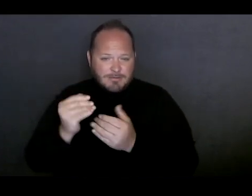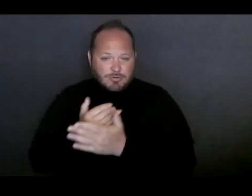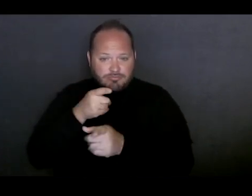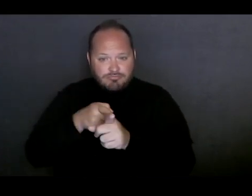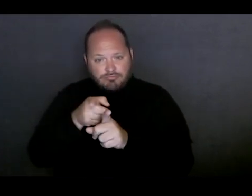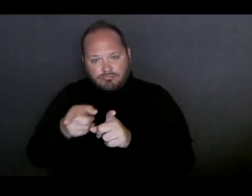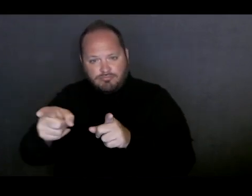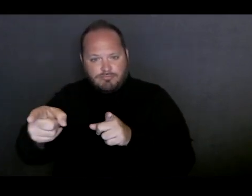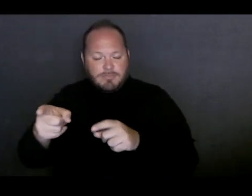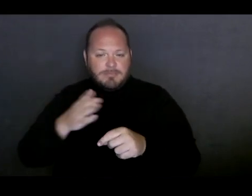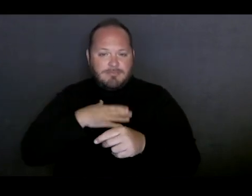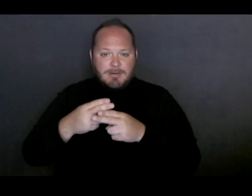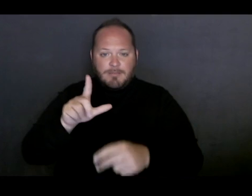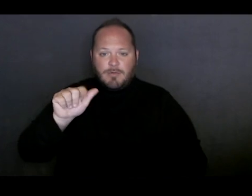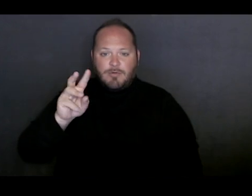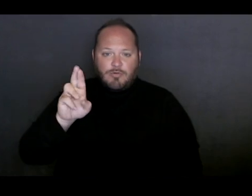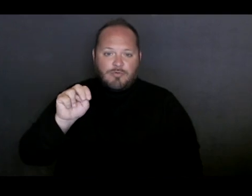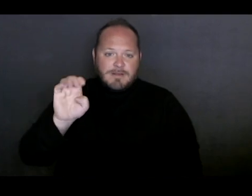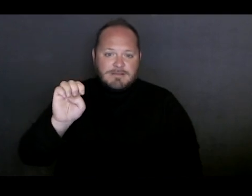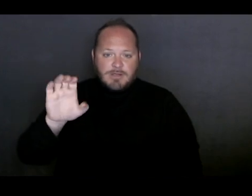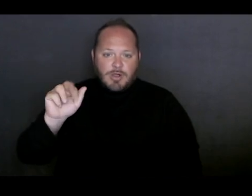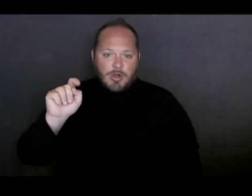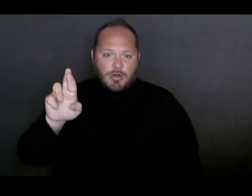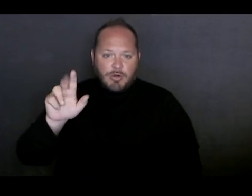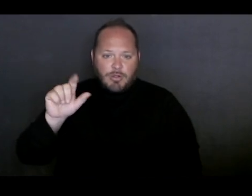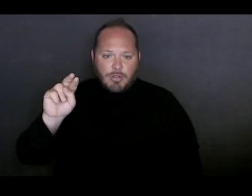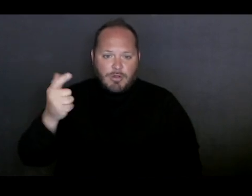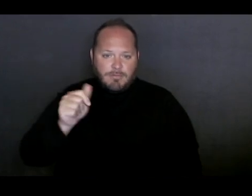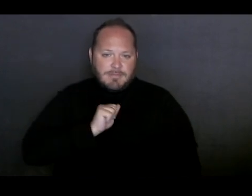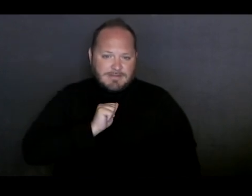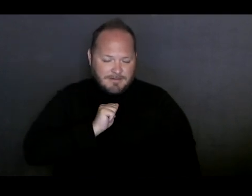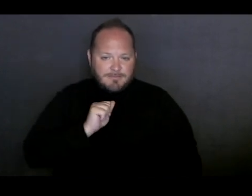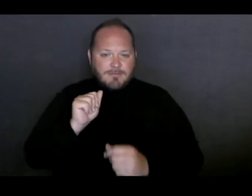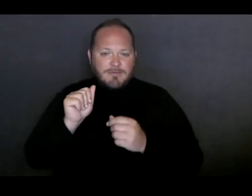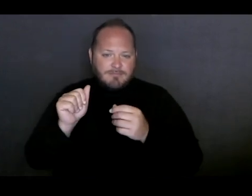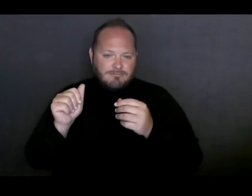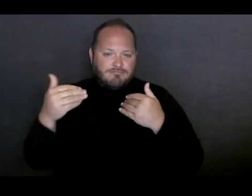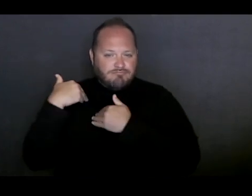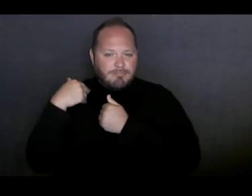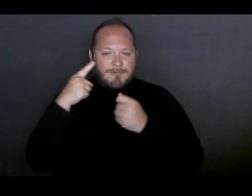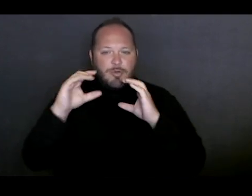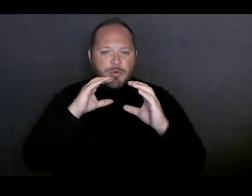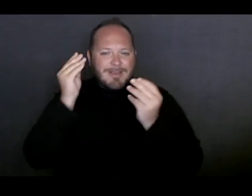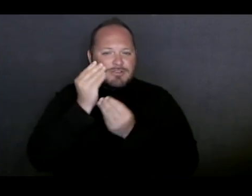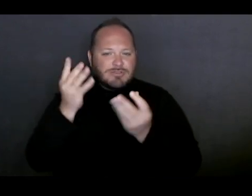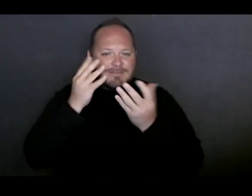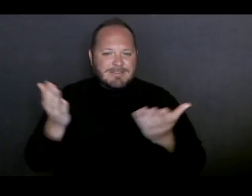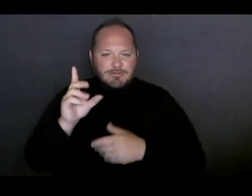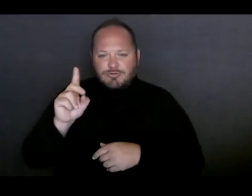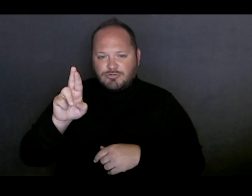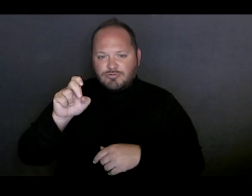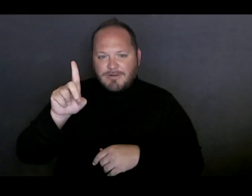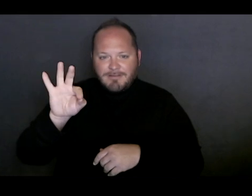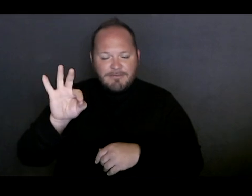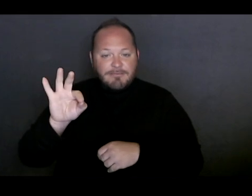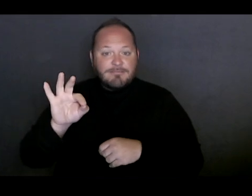the Director of Communications at the Disability Rights Education and Defense Fund. Joining us